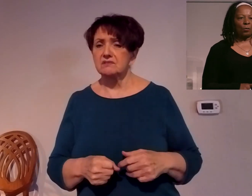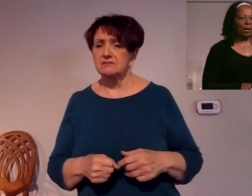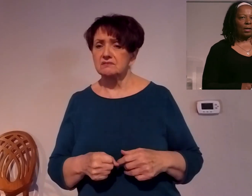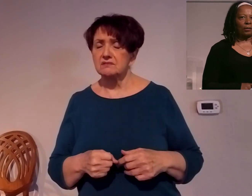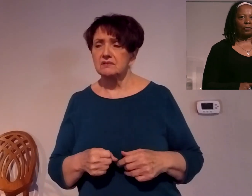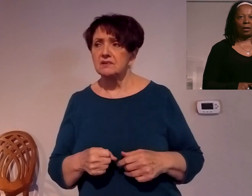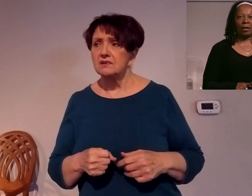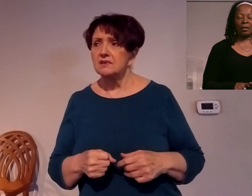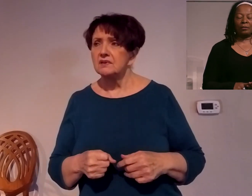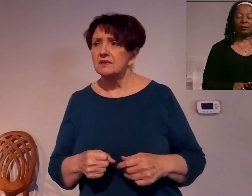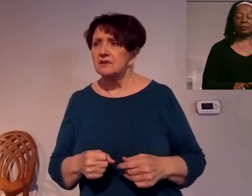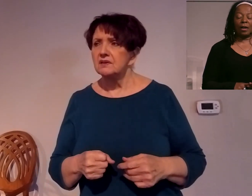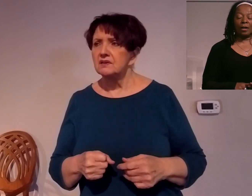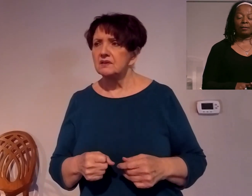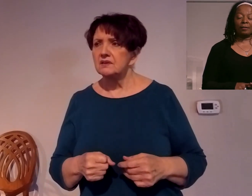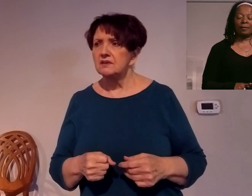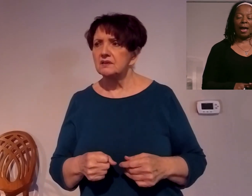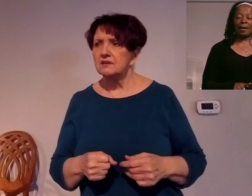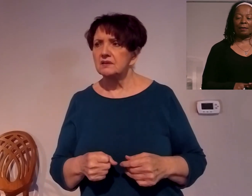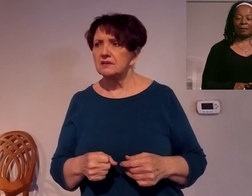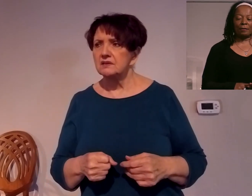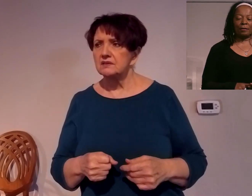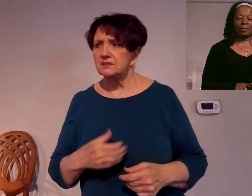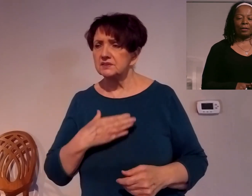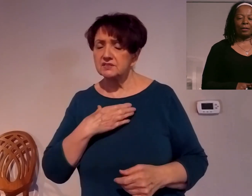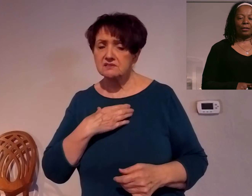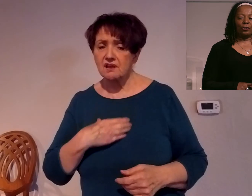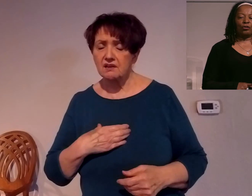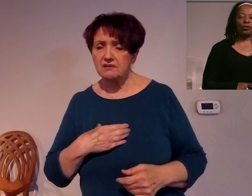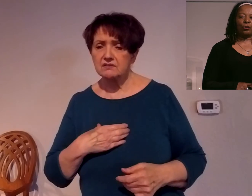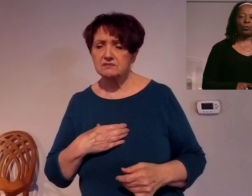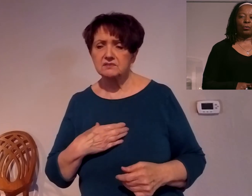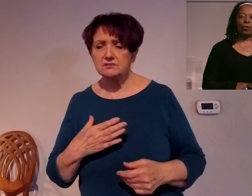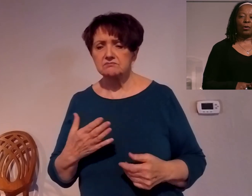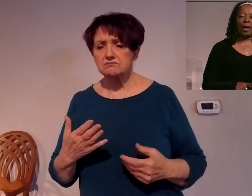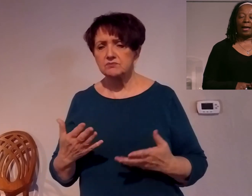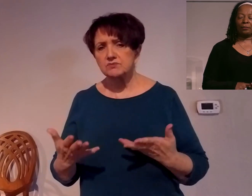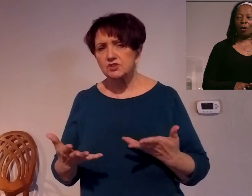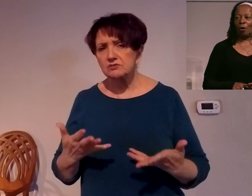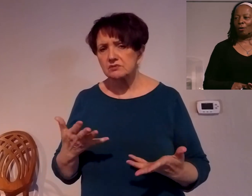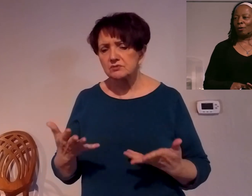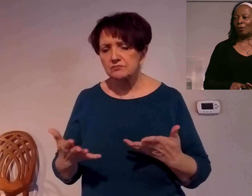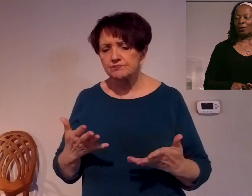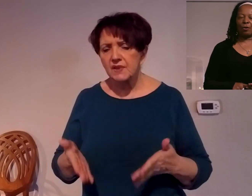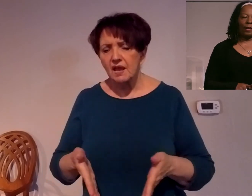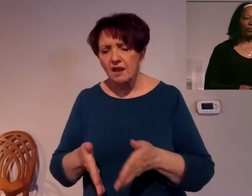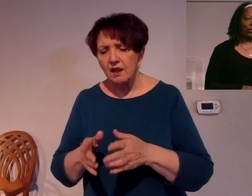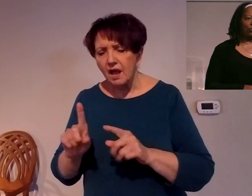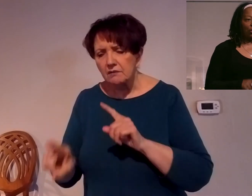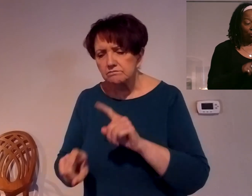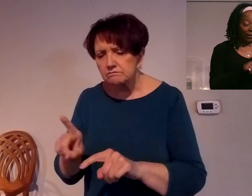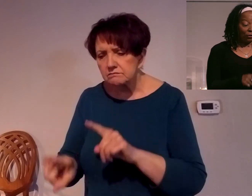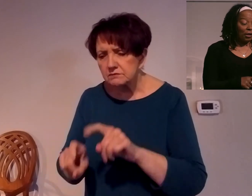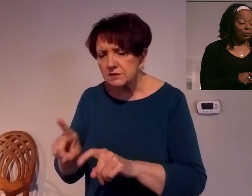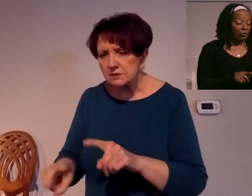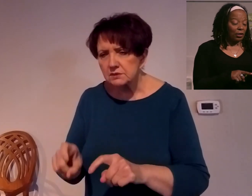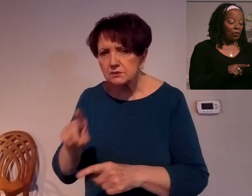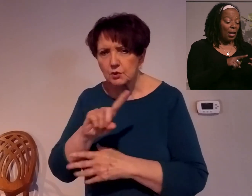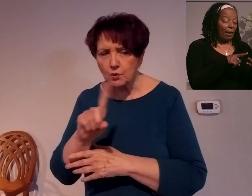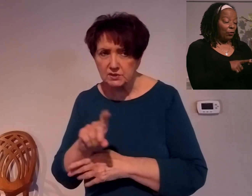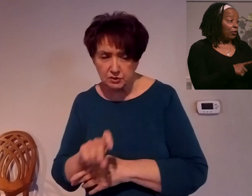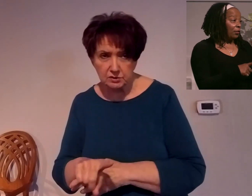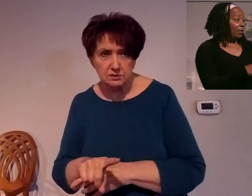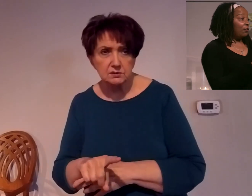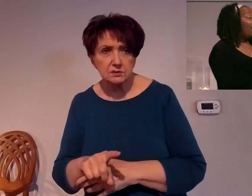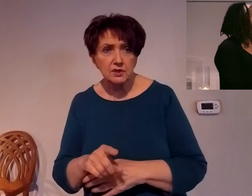there was a desire to ask all the questions. Did you ask the doctor this?